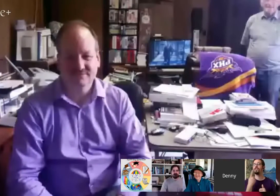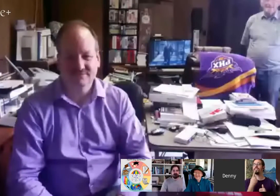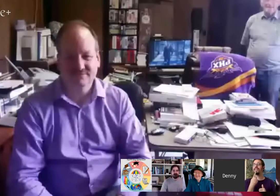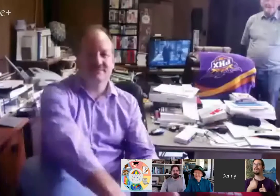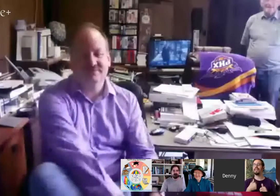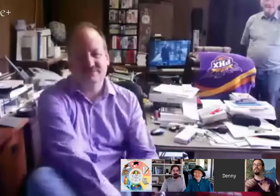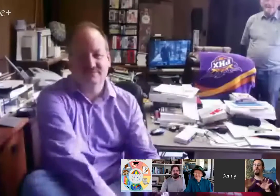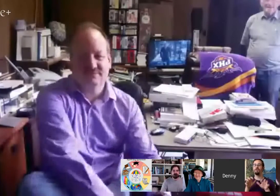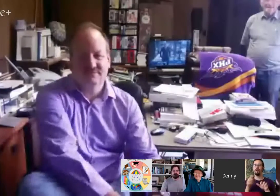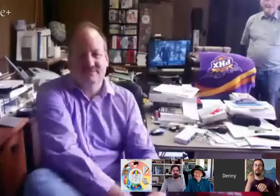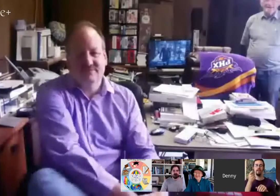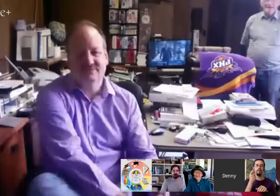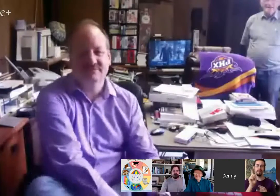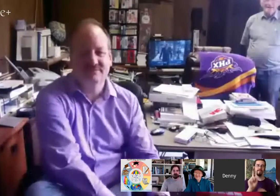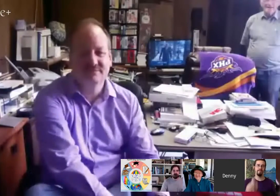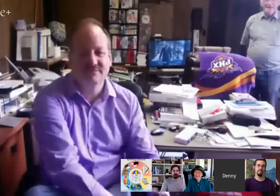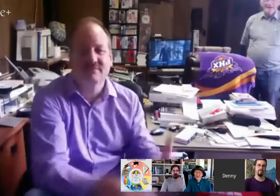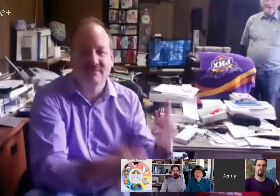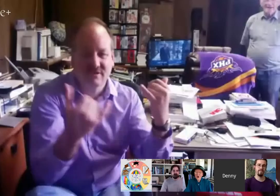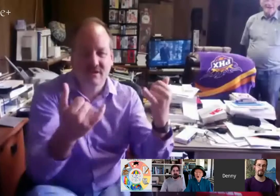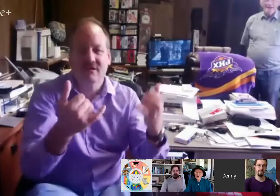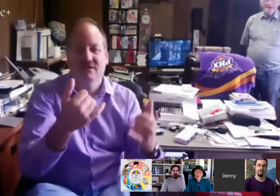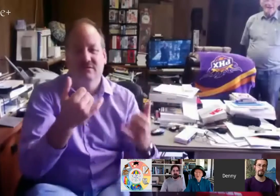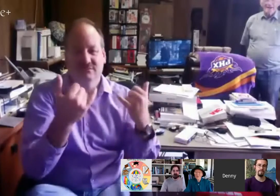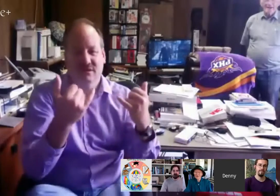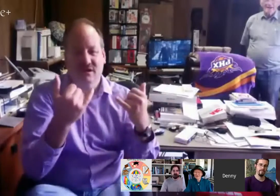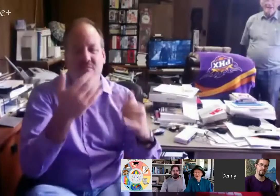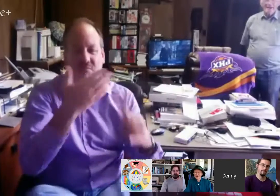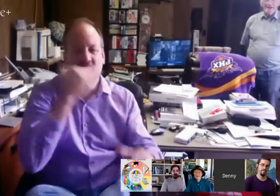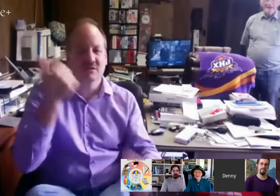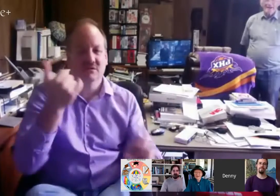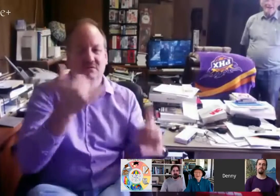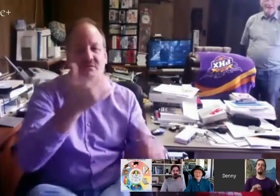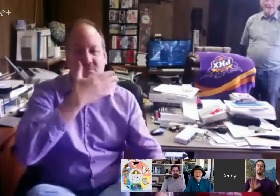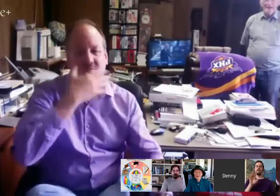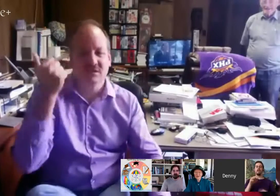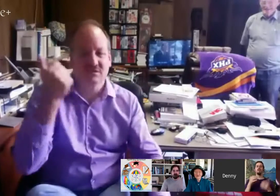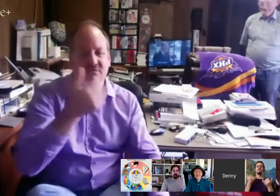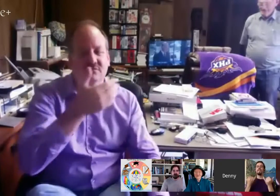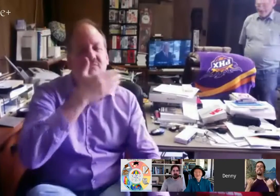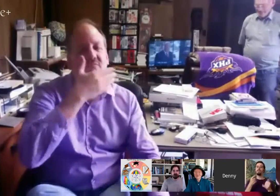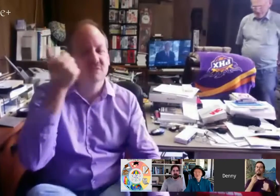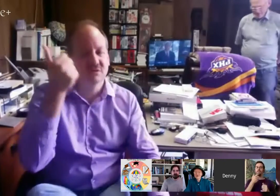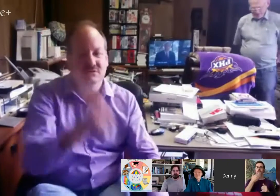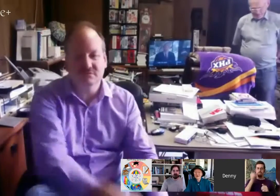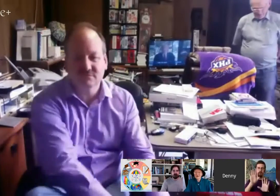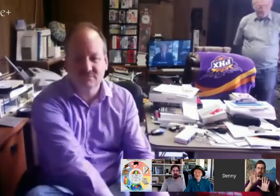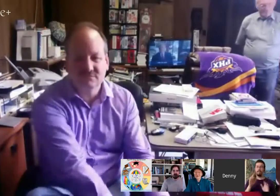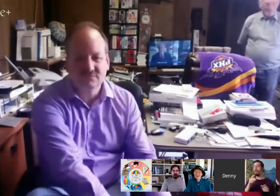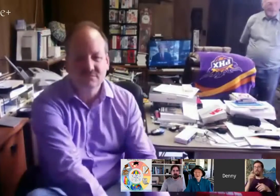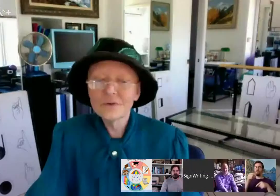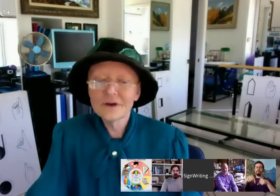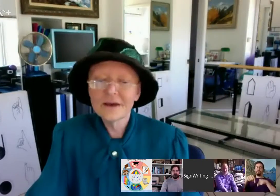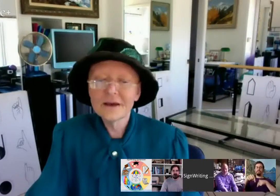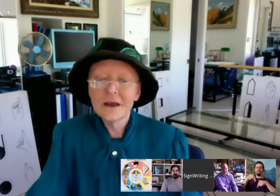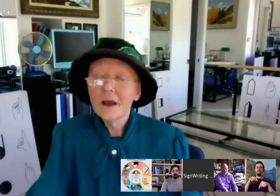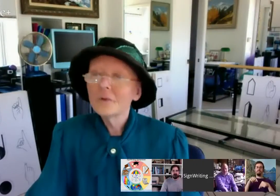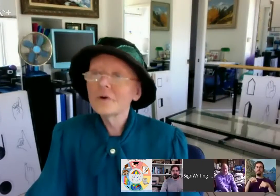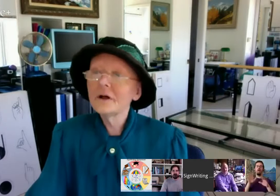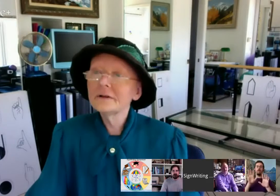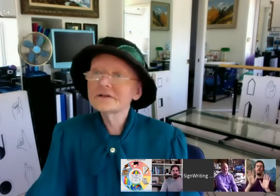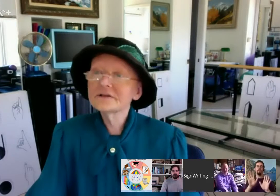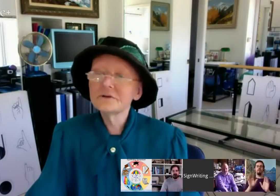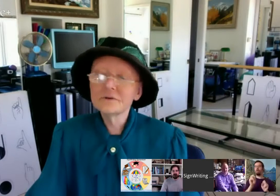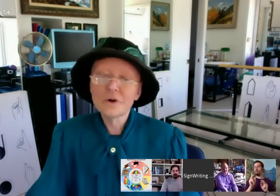He was just saying that I froze up a little bit. Oh, I'm sorry. Okay. It's better now?